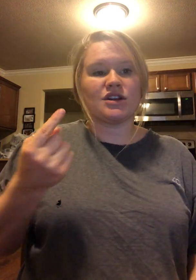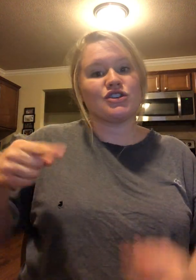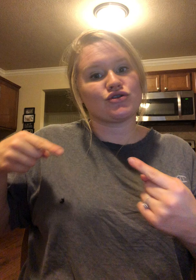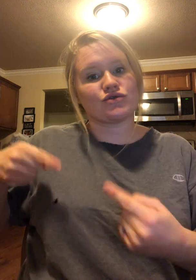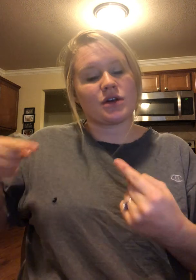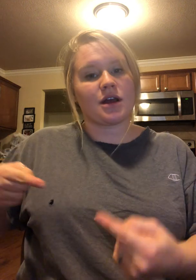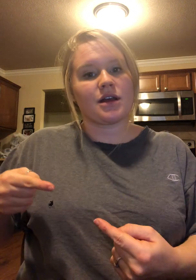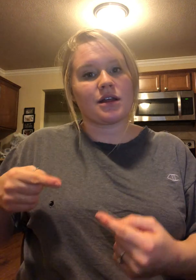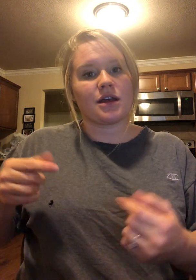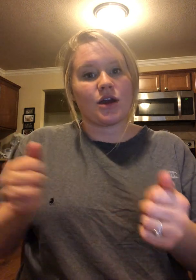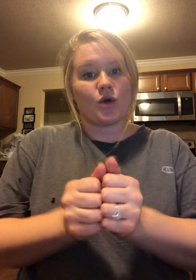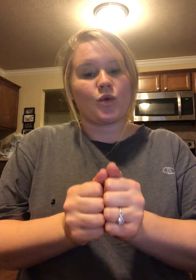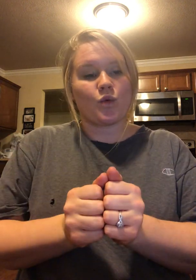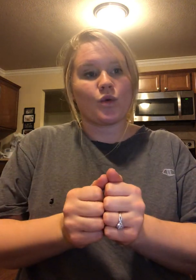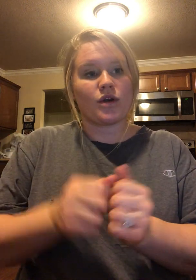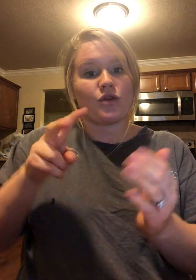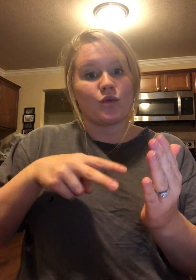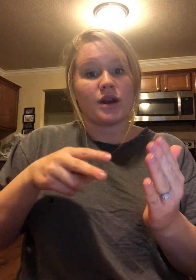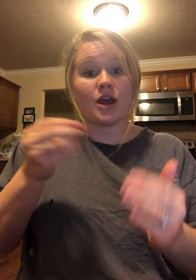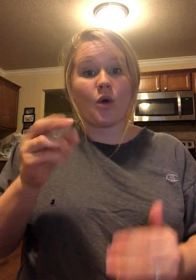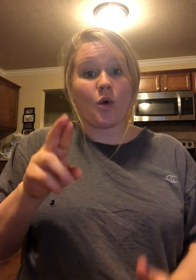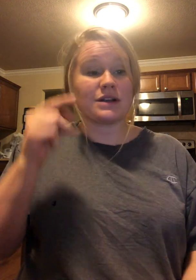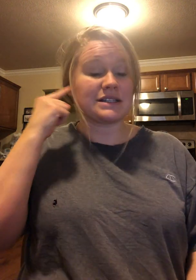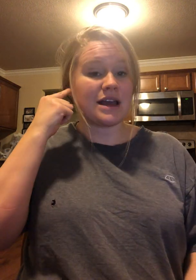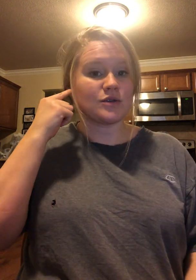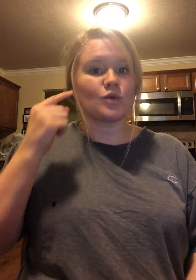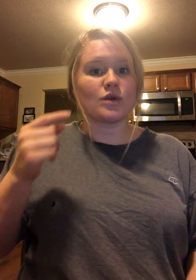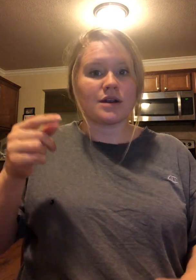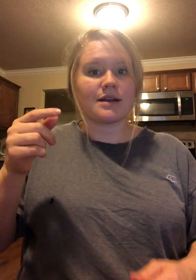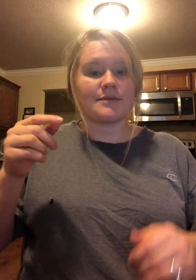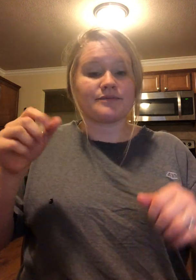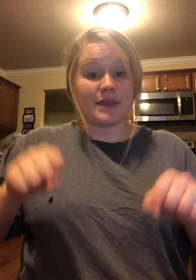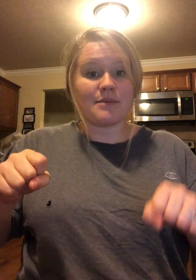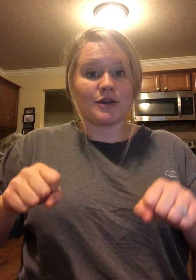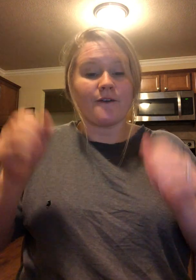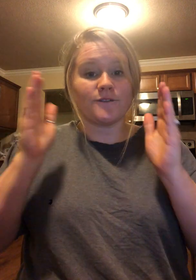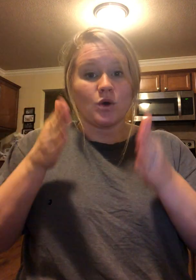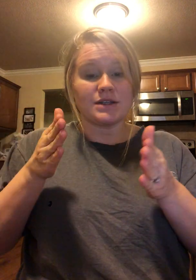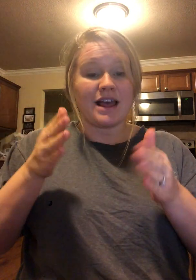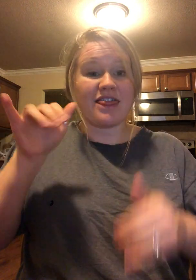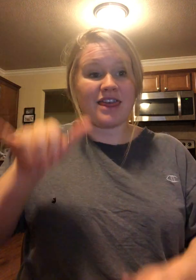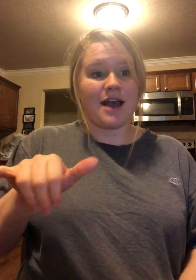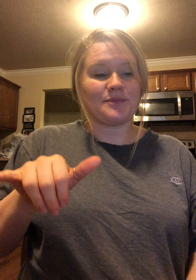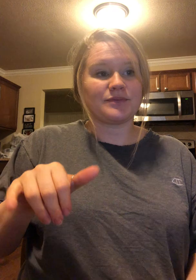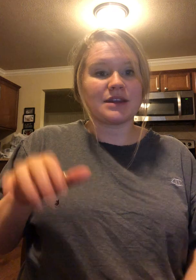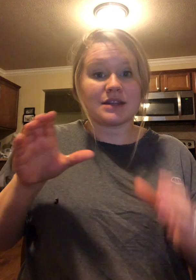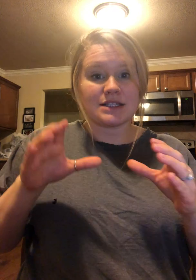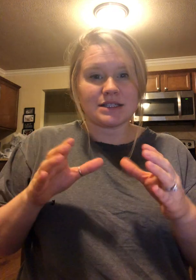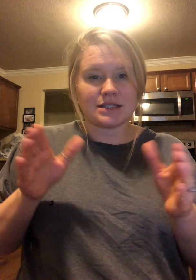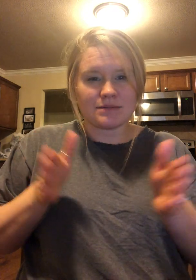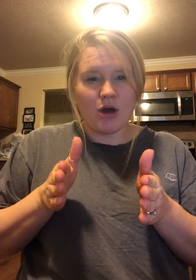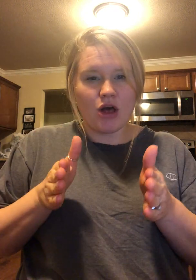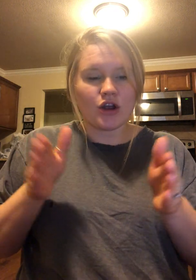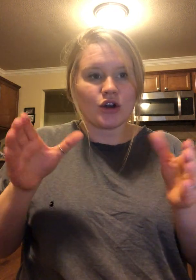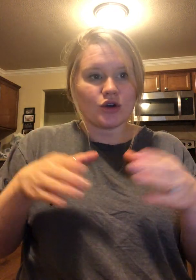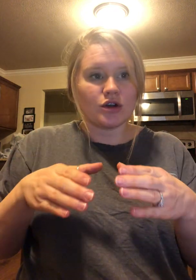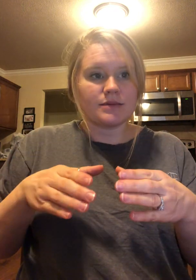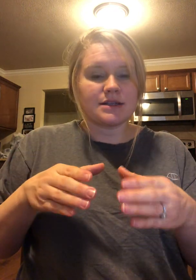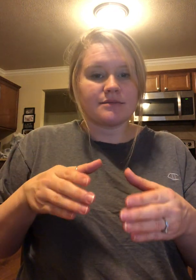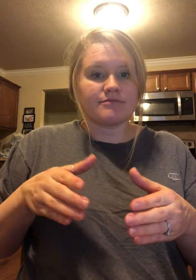to focus on that. These smaller groups allow teachers the opportunity to work one-on-one